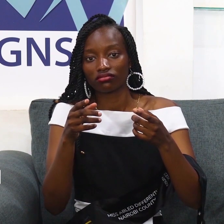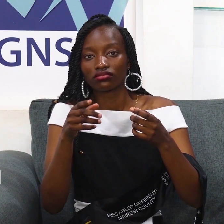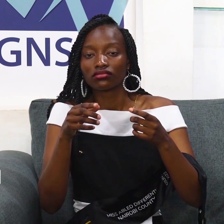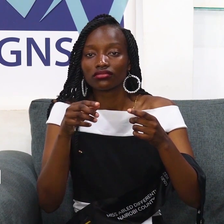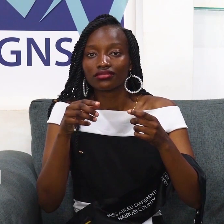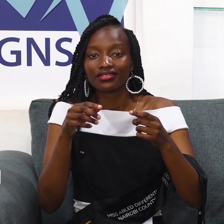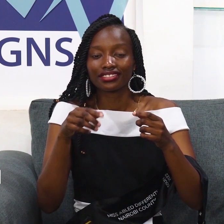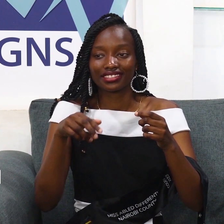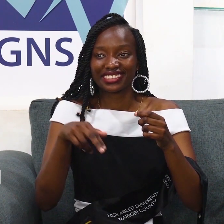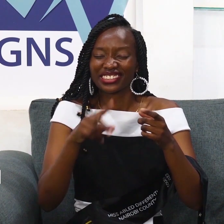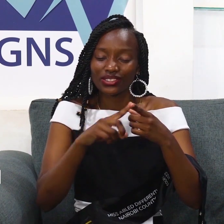walk, and